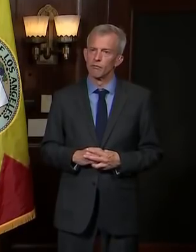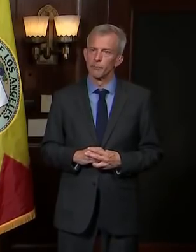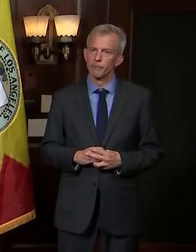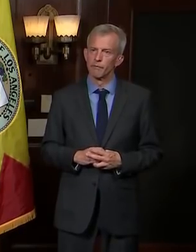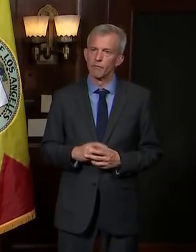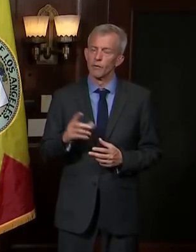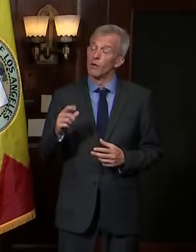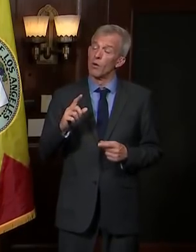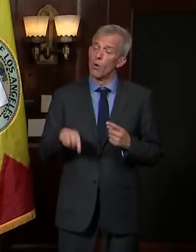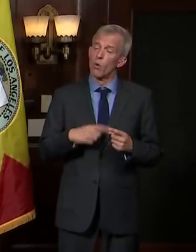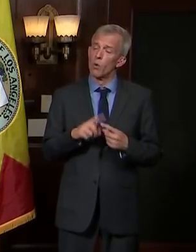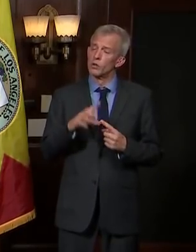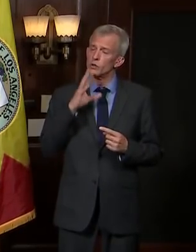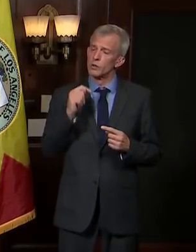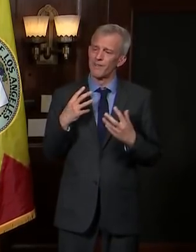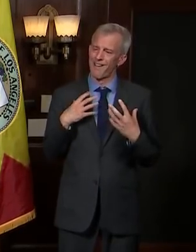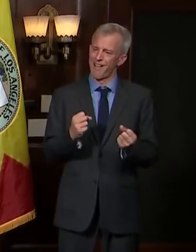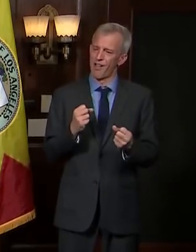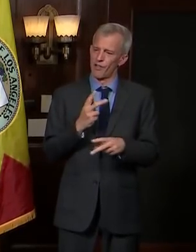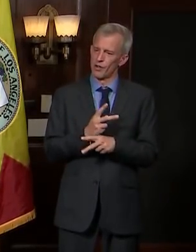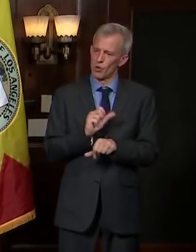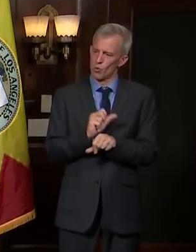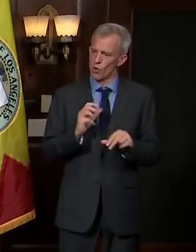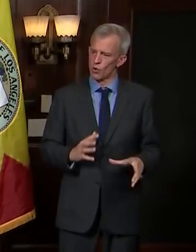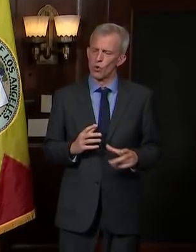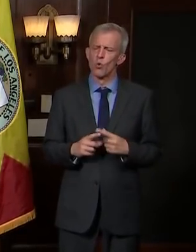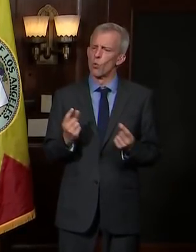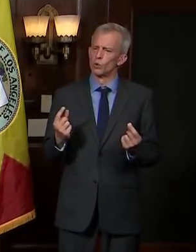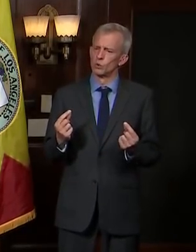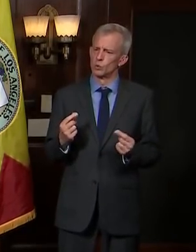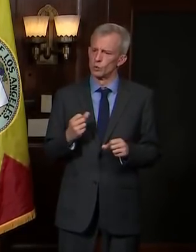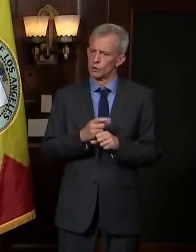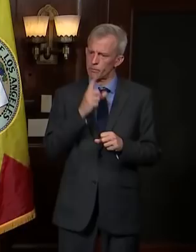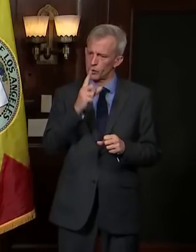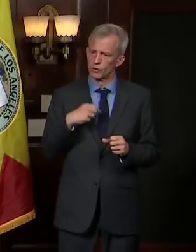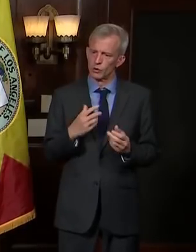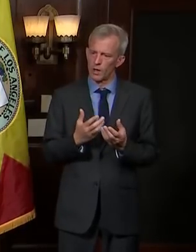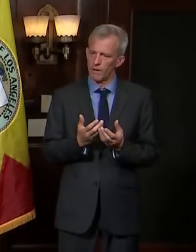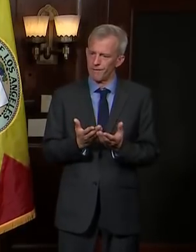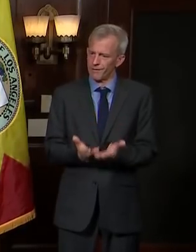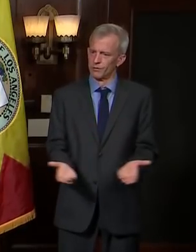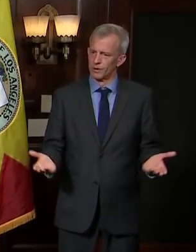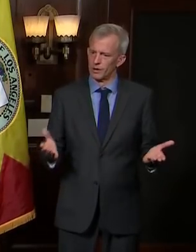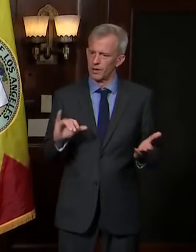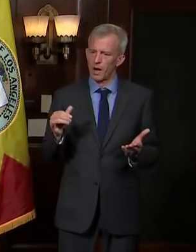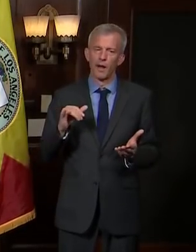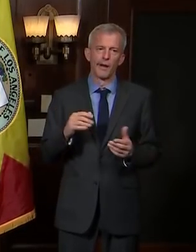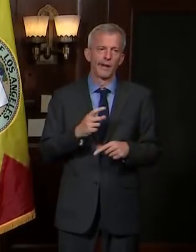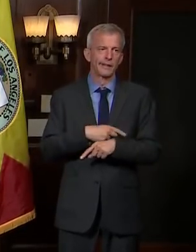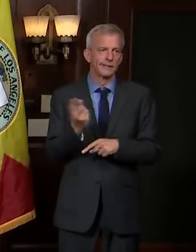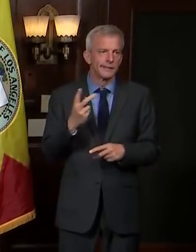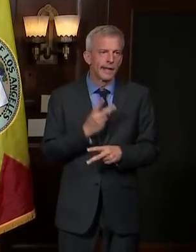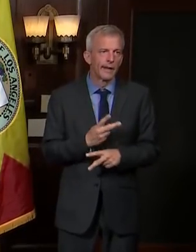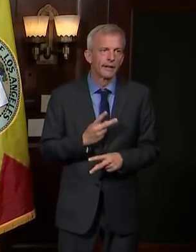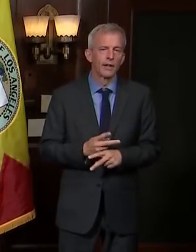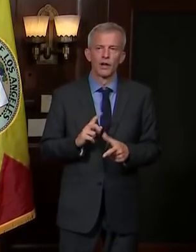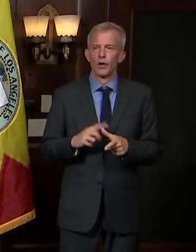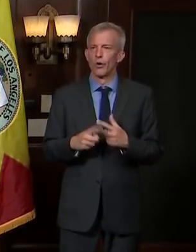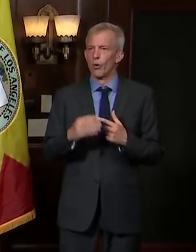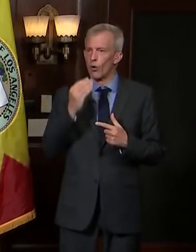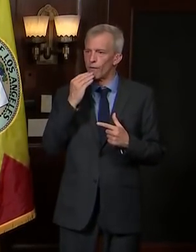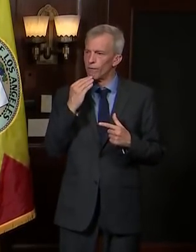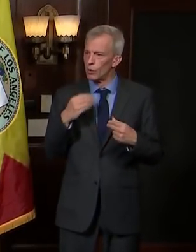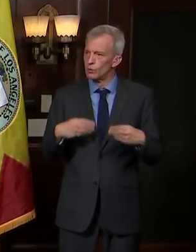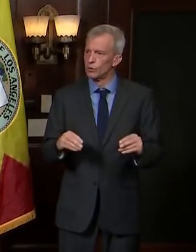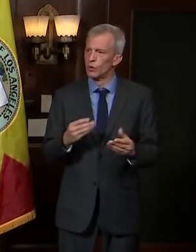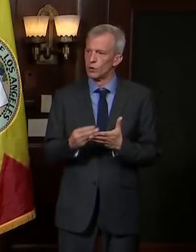what are you doing to help them or give them resources, for example, with daycare or groceries?